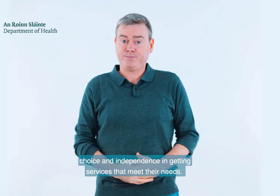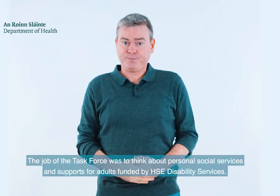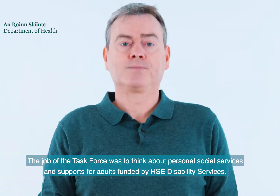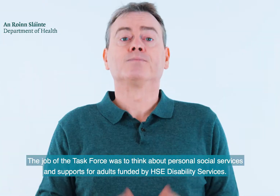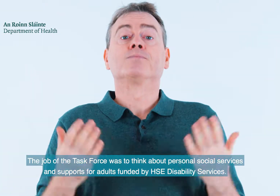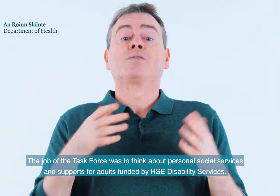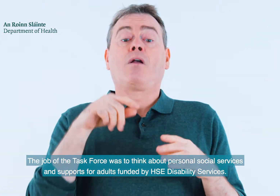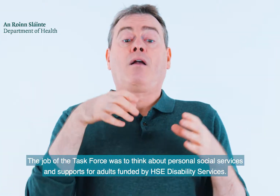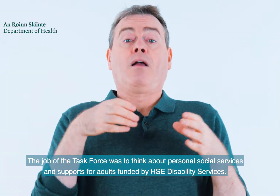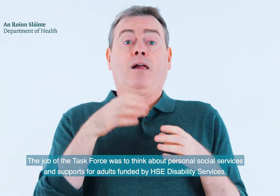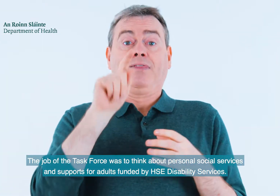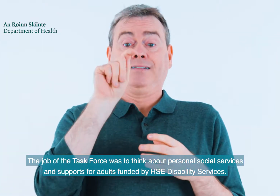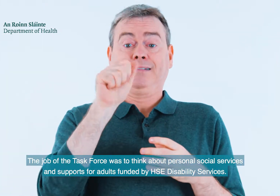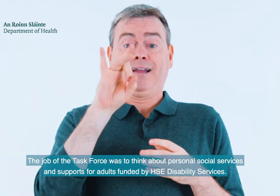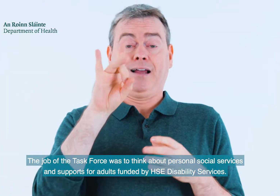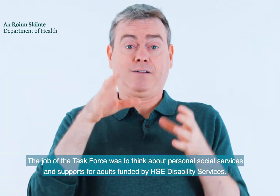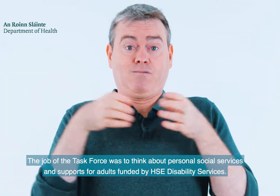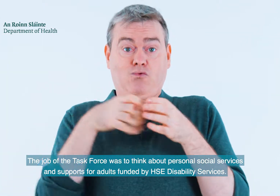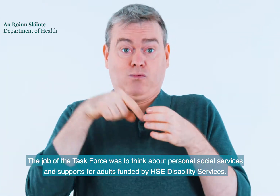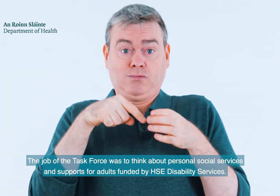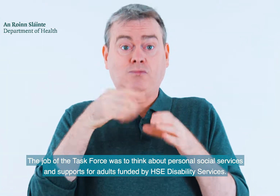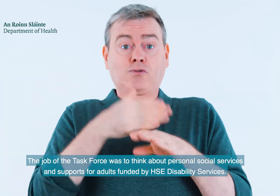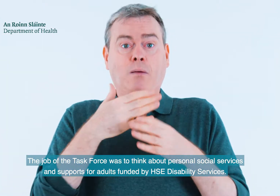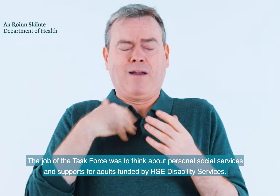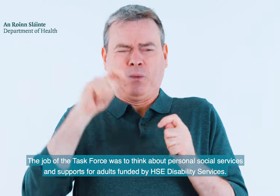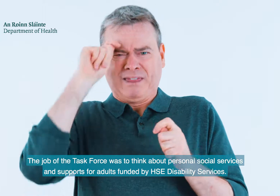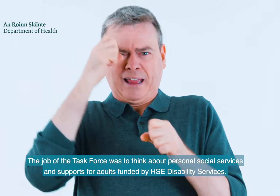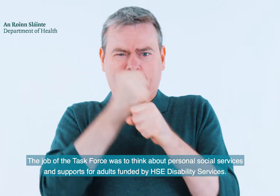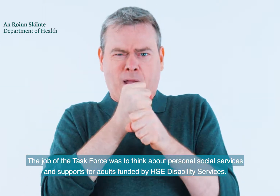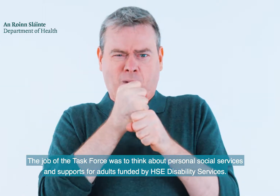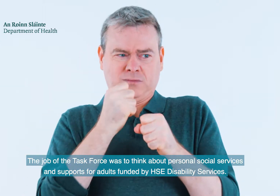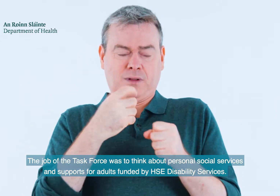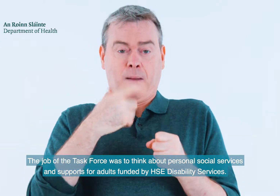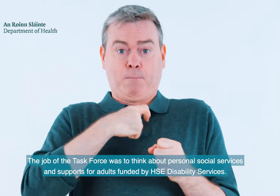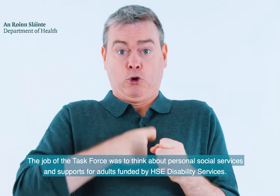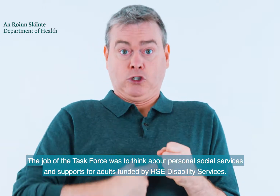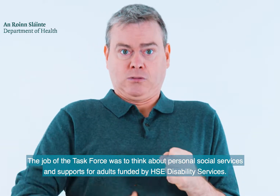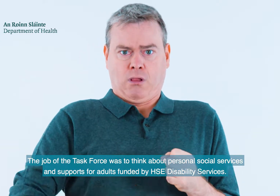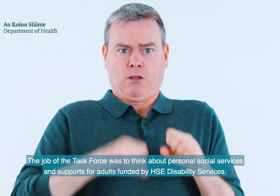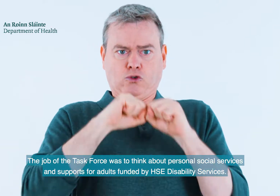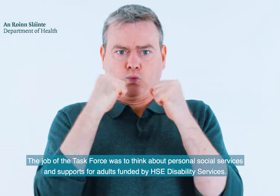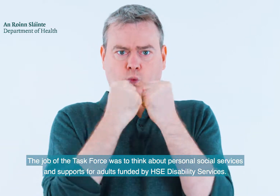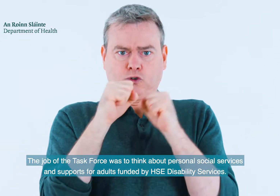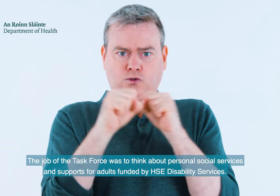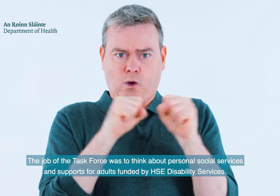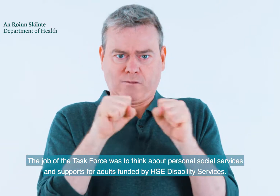The job of the task force was to think about personal social services and supports for adults funded by HSE